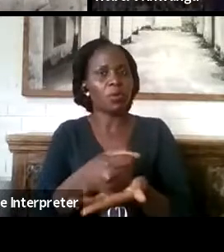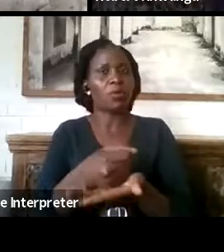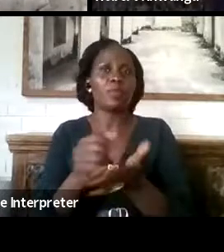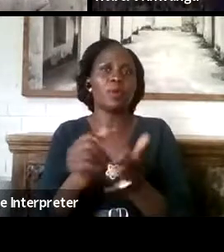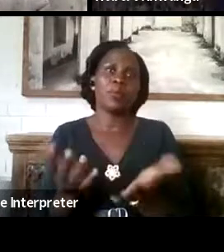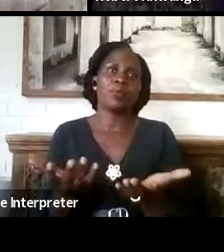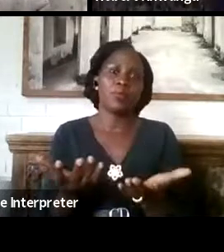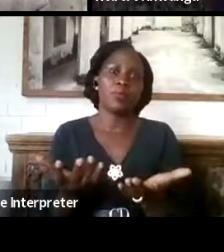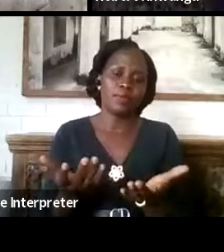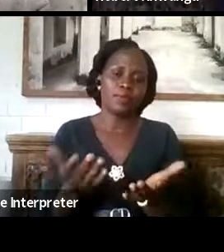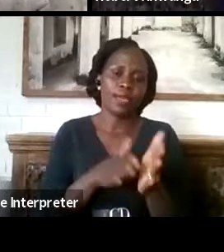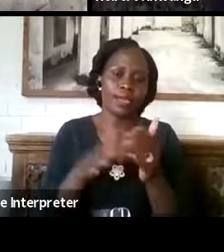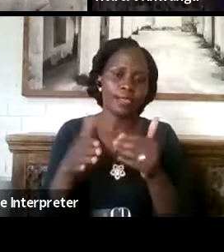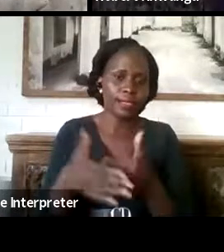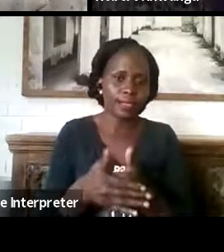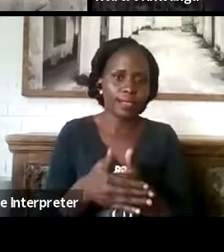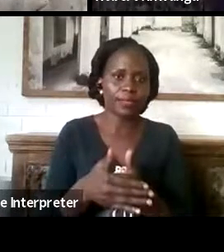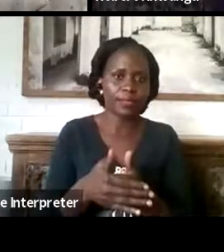to online